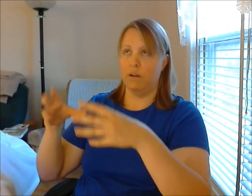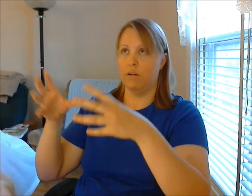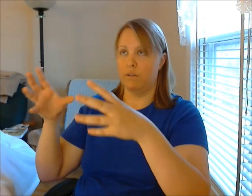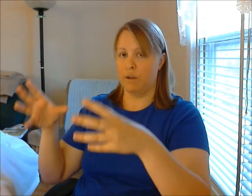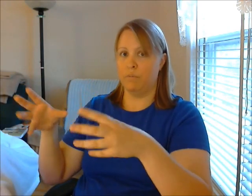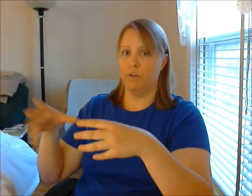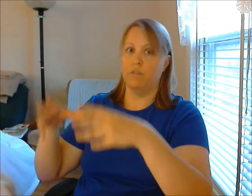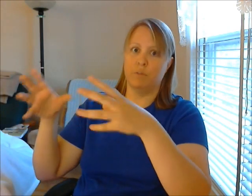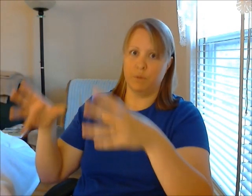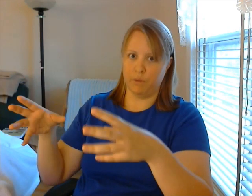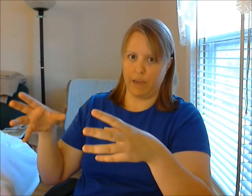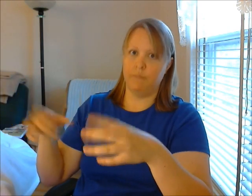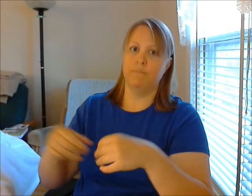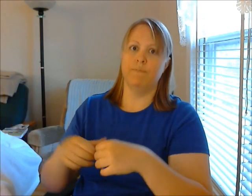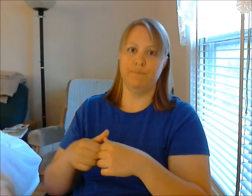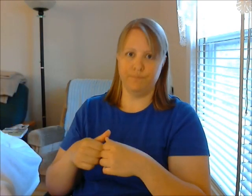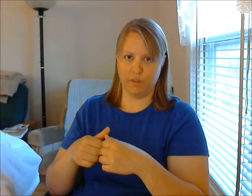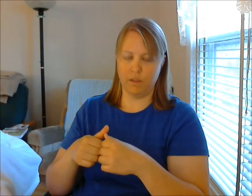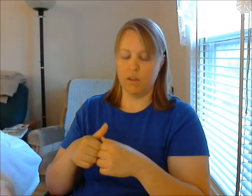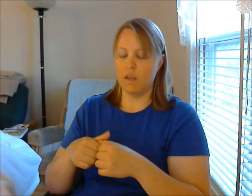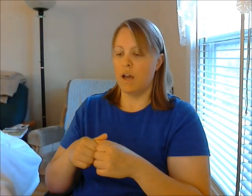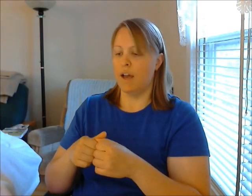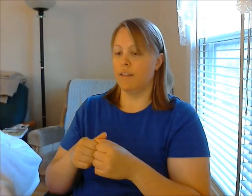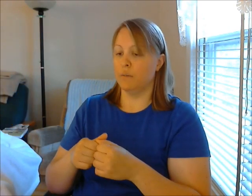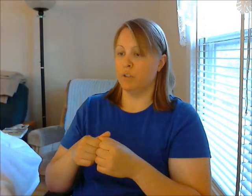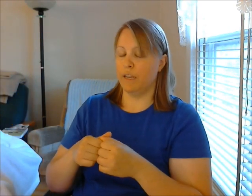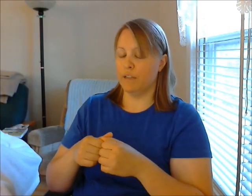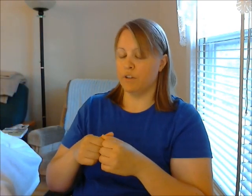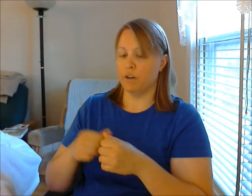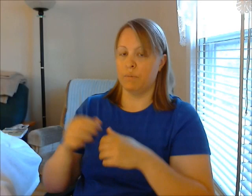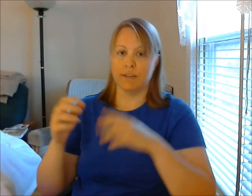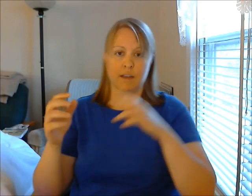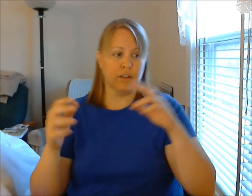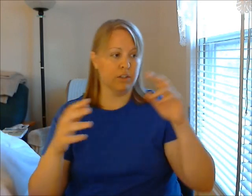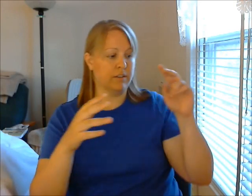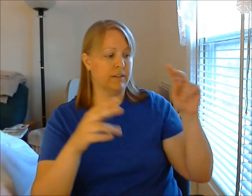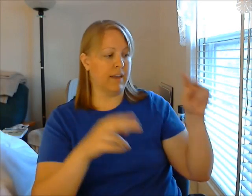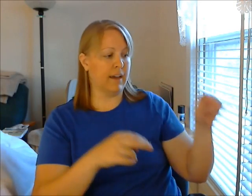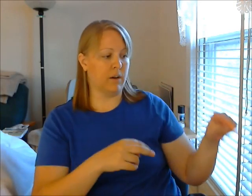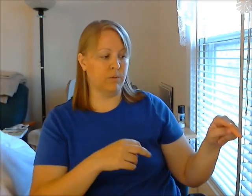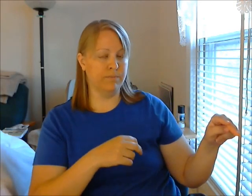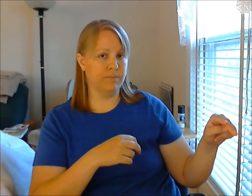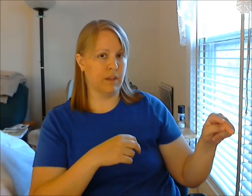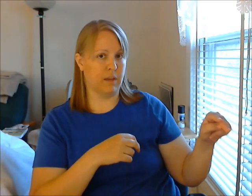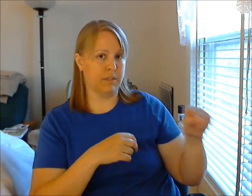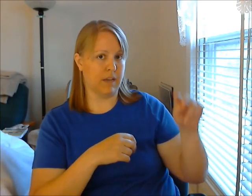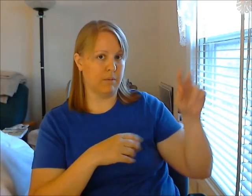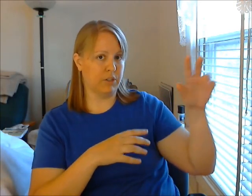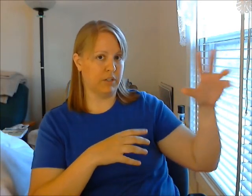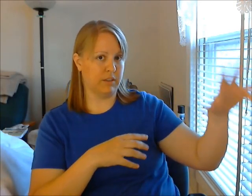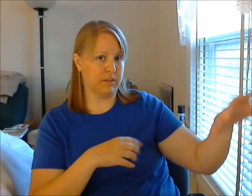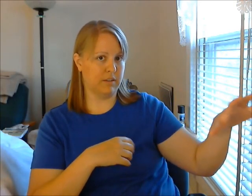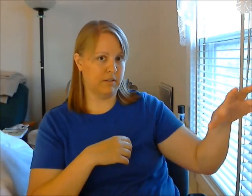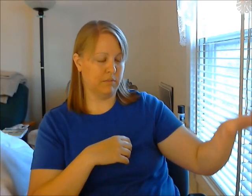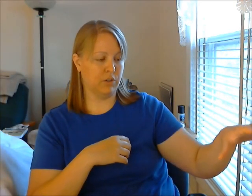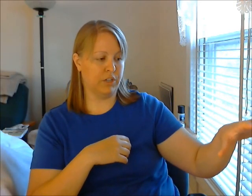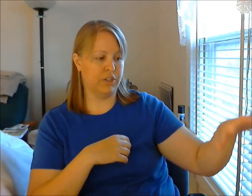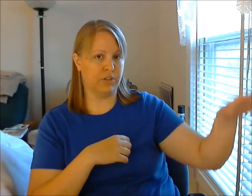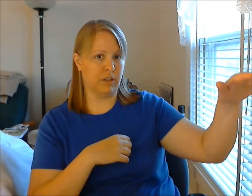or the red bird, or the purple cat. And then I'm going to answer, and because I looked down, I'm establishing that this creature is